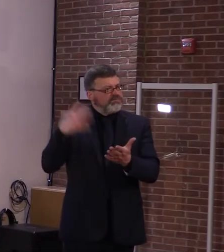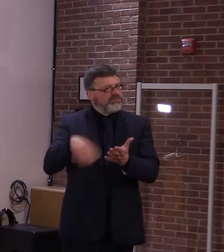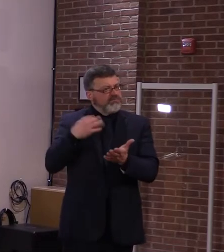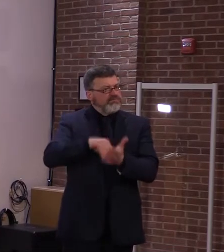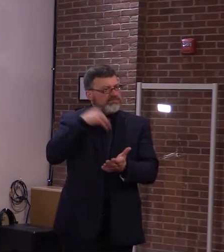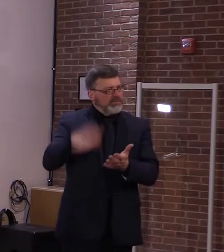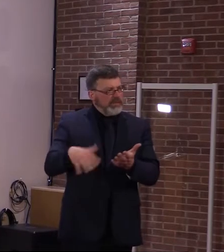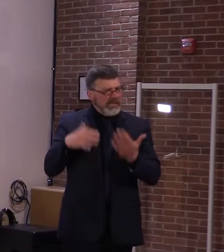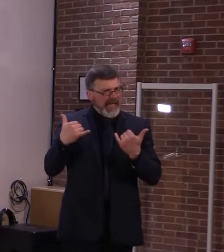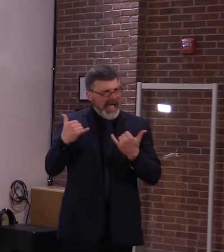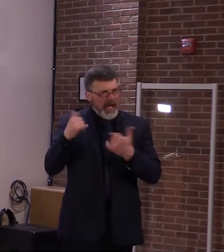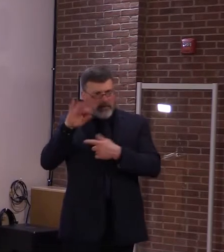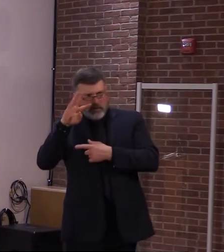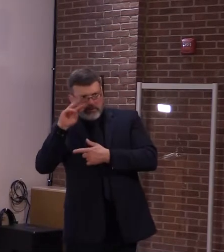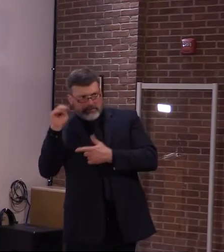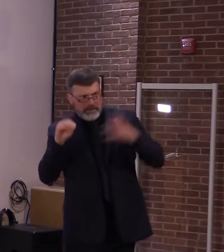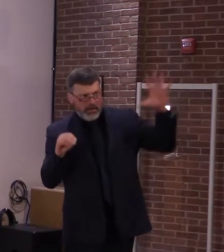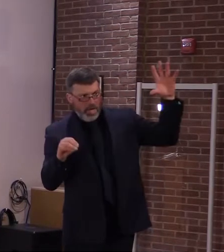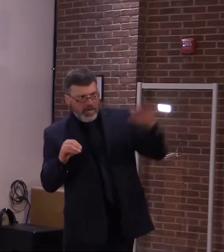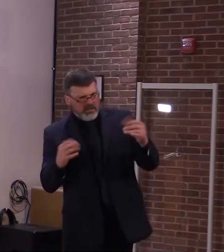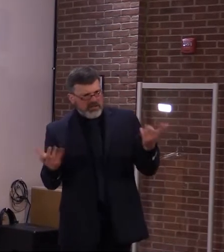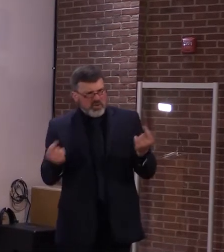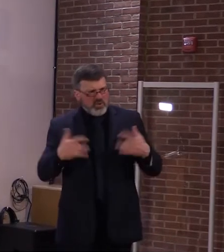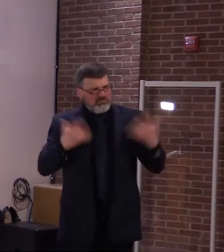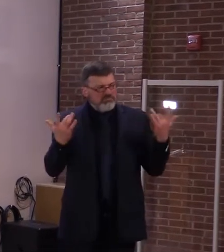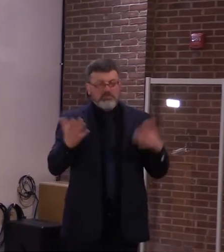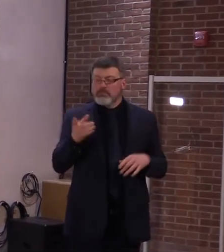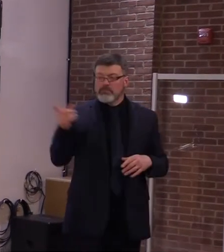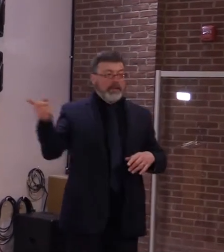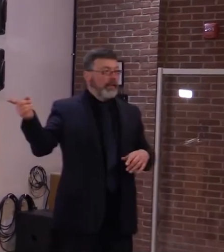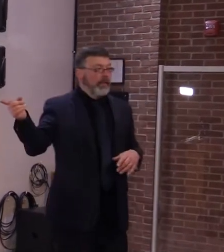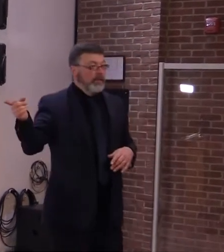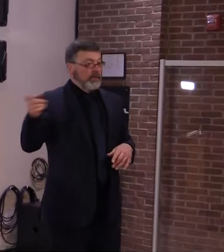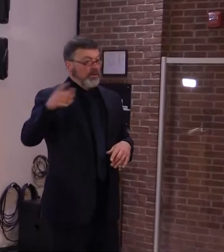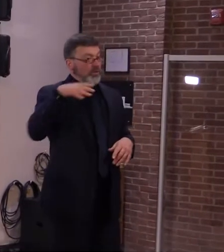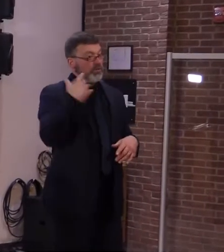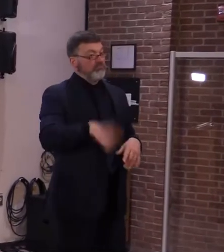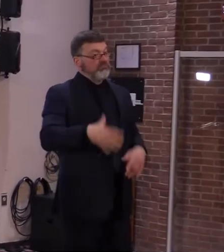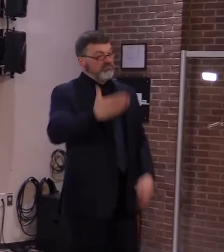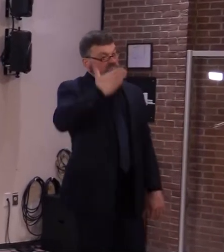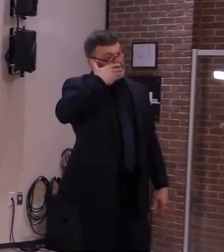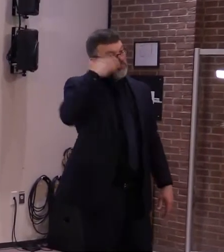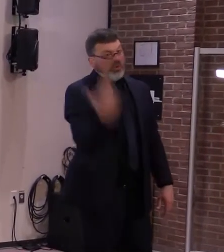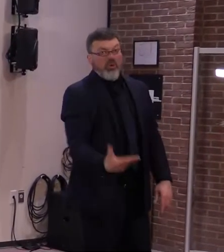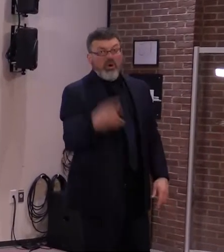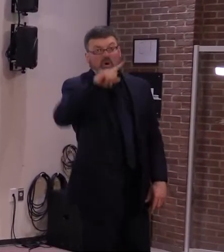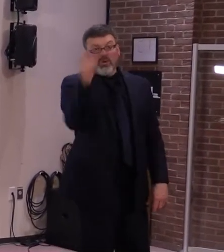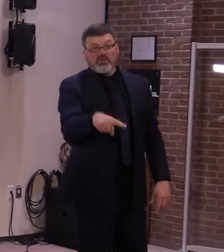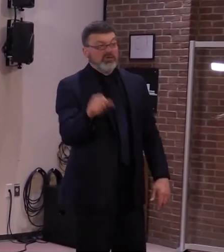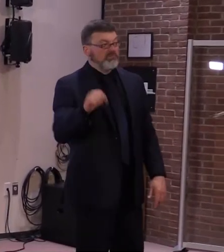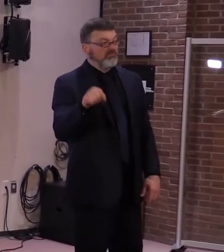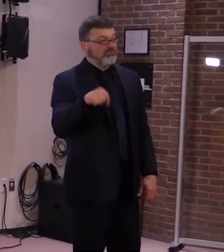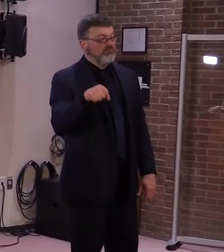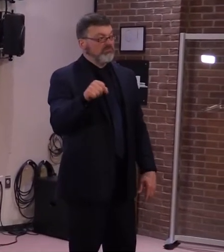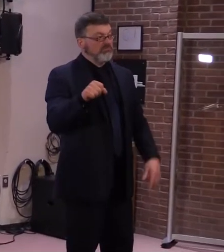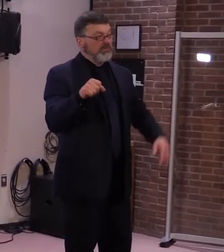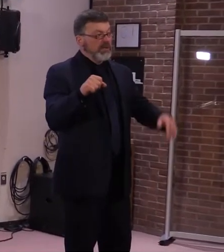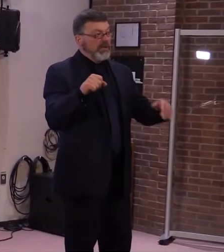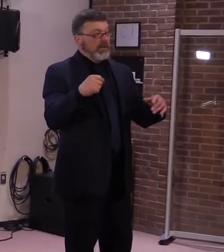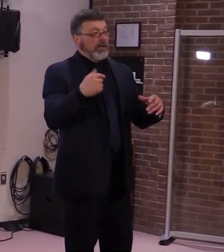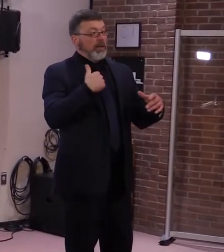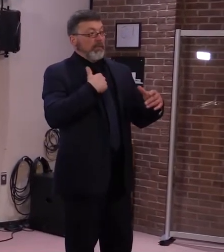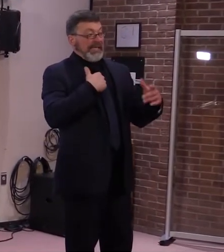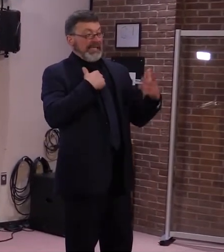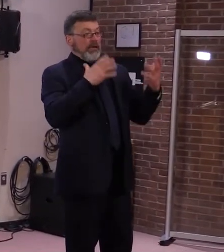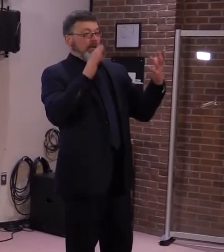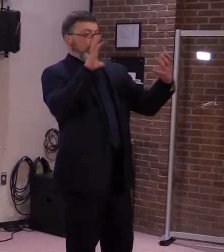the current hotel program, we've been working with our housing partners across the state to identify what a transition